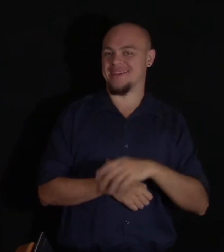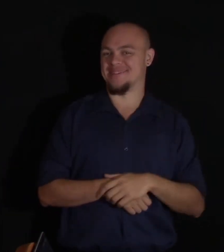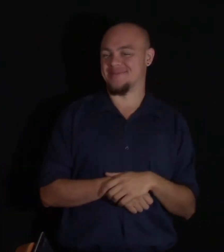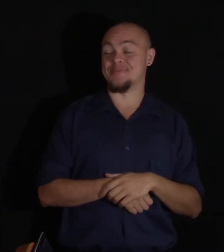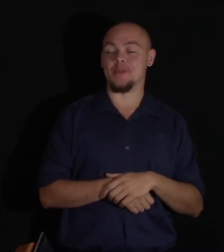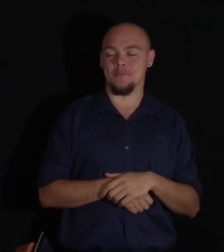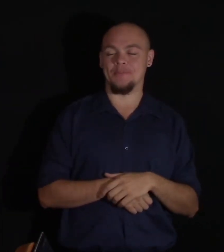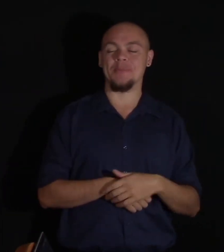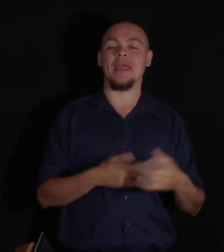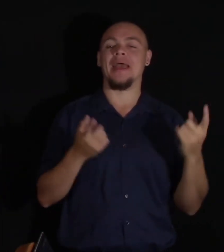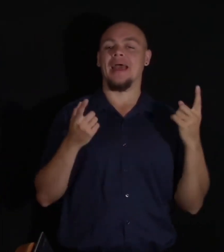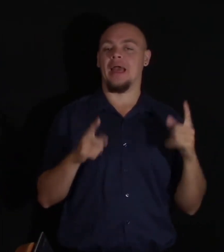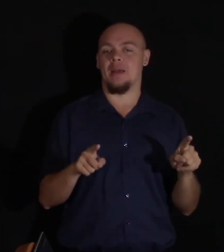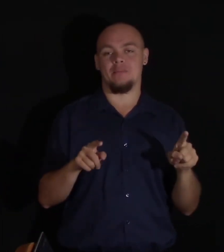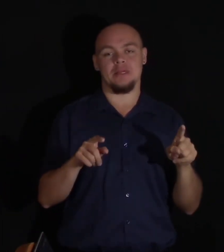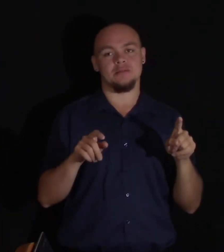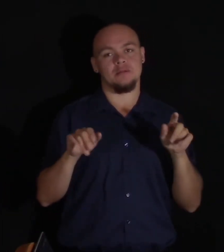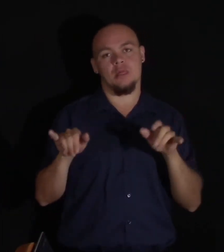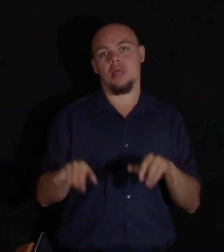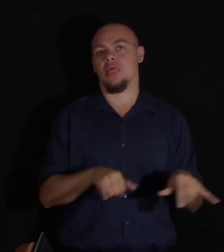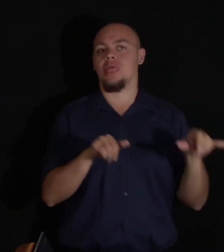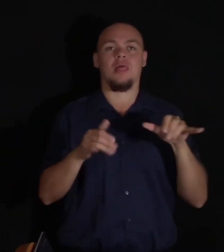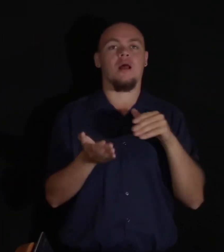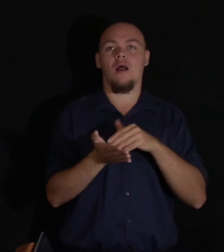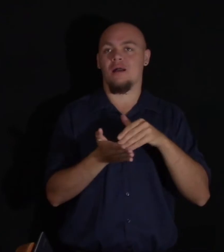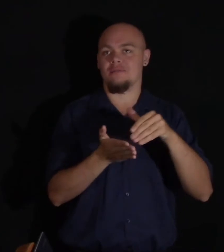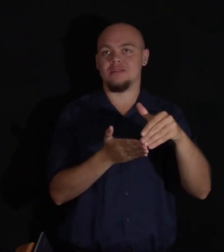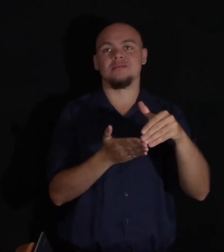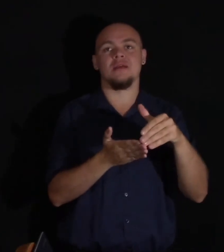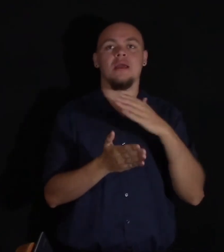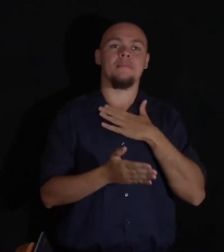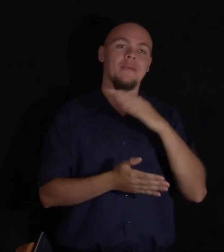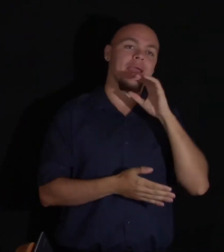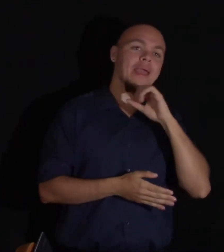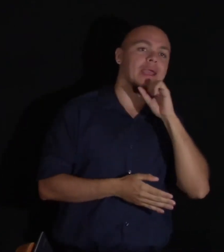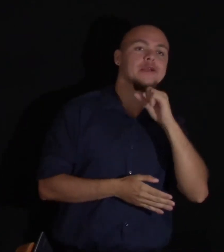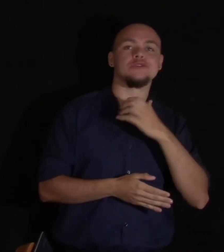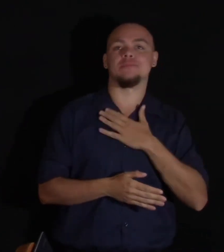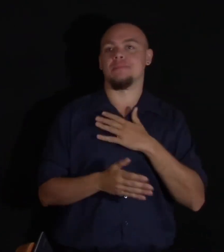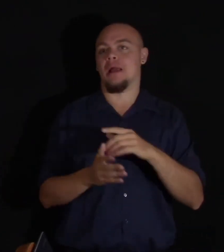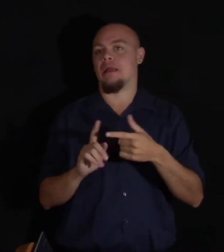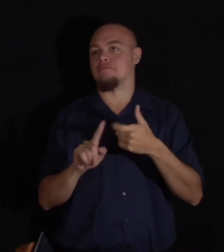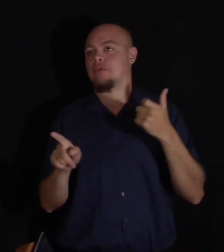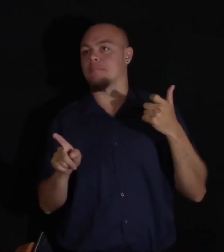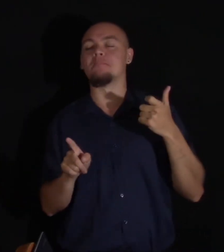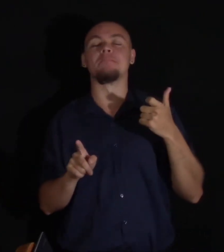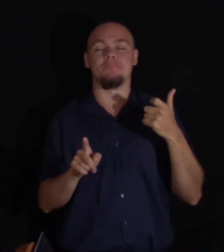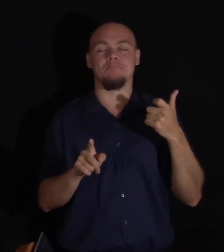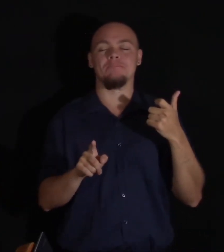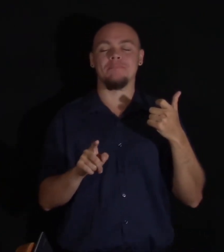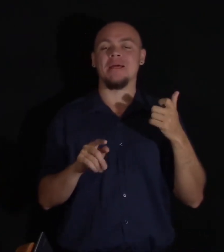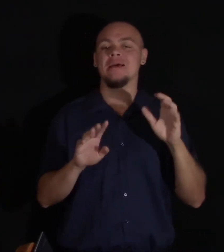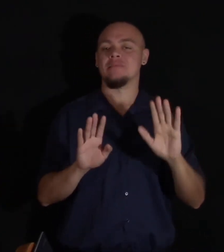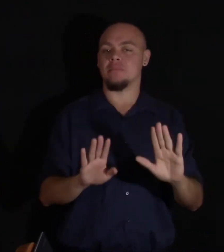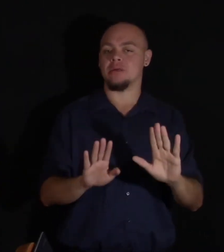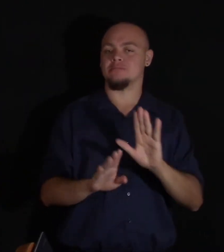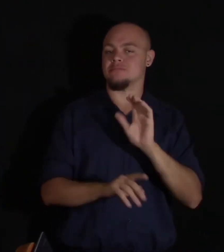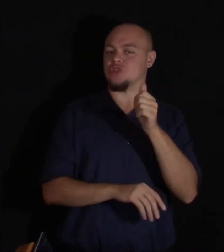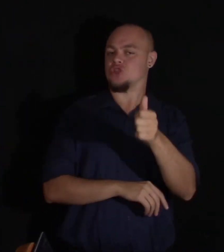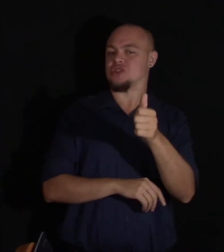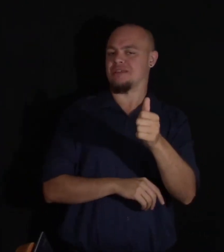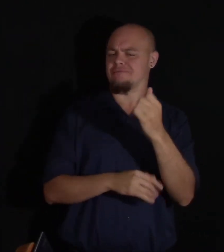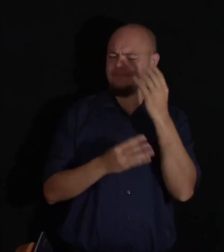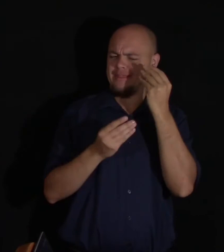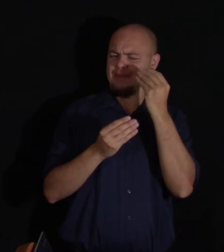Well, this happens to me all the time. People misjudge my age or my origin, but think about yourself